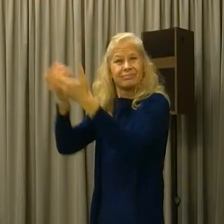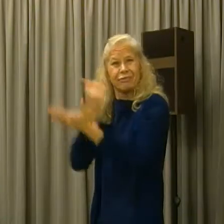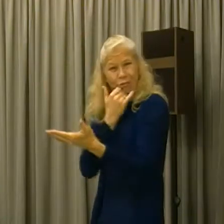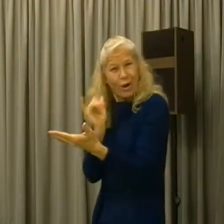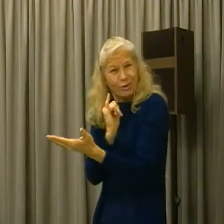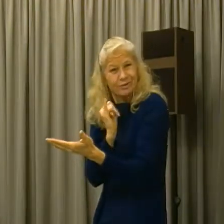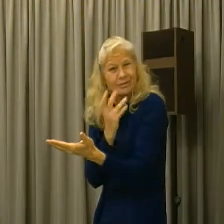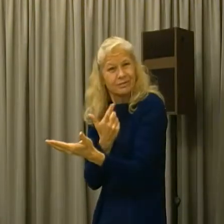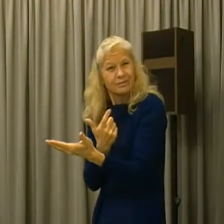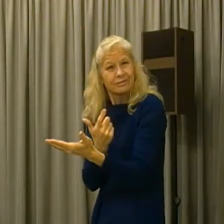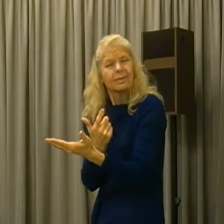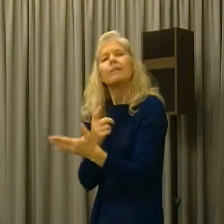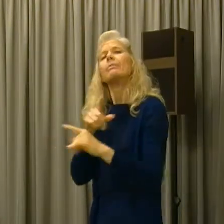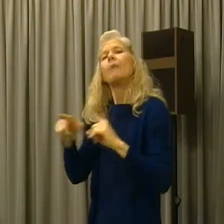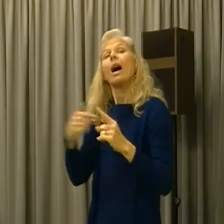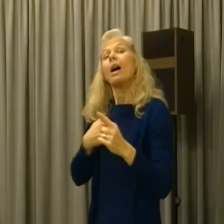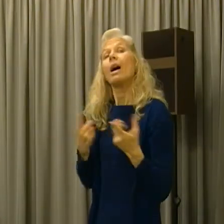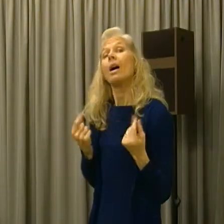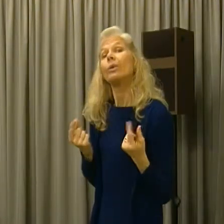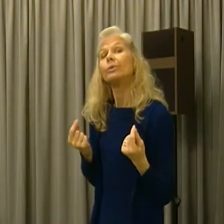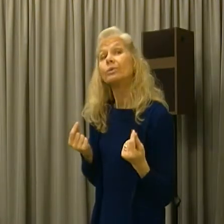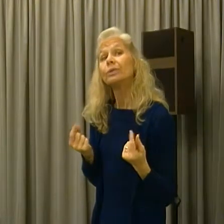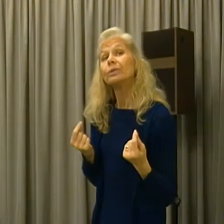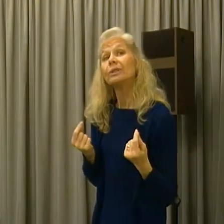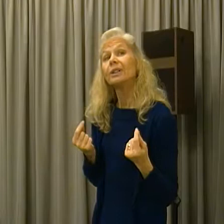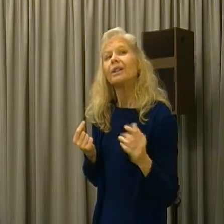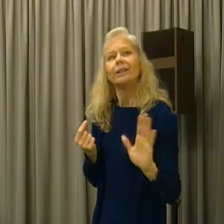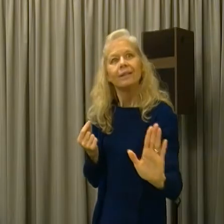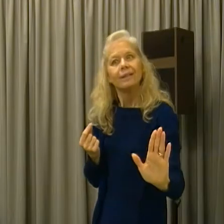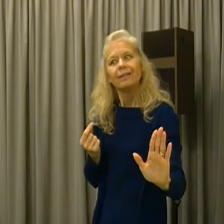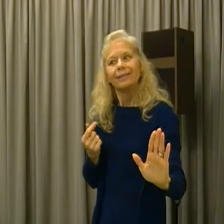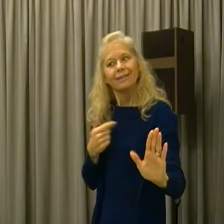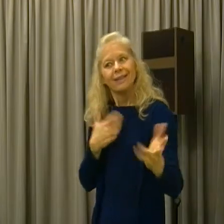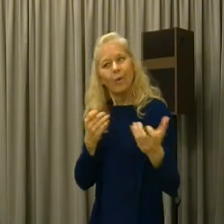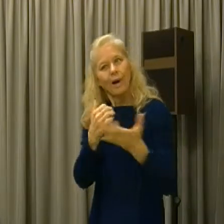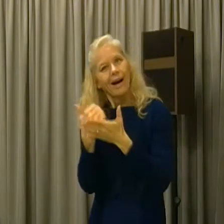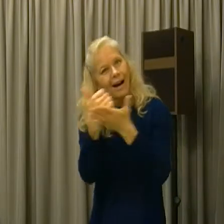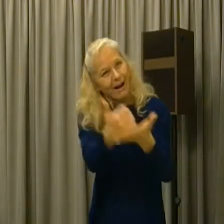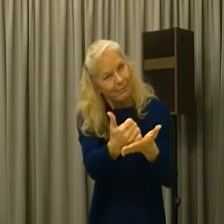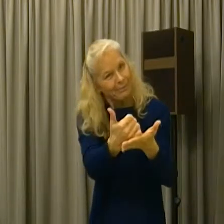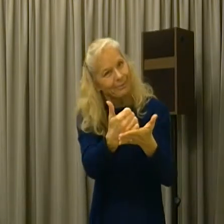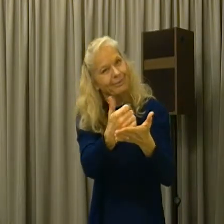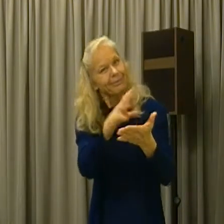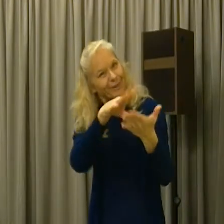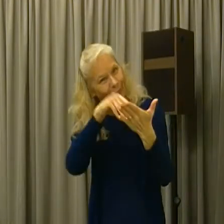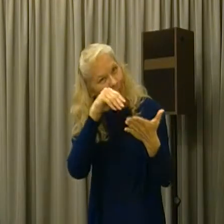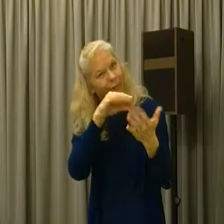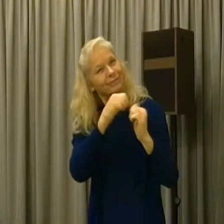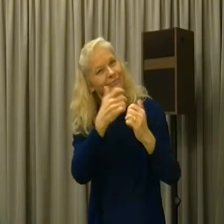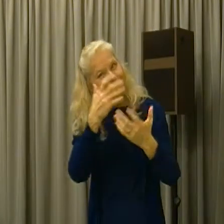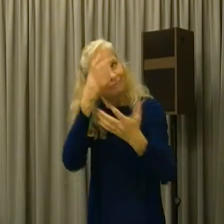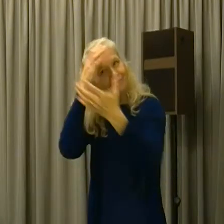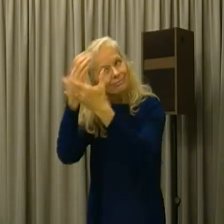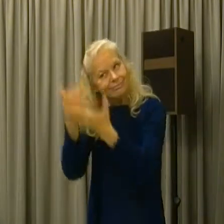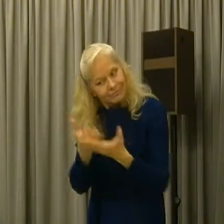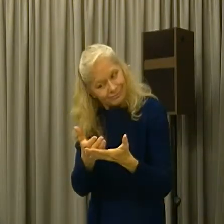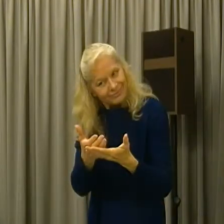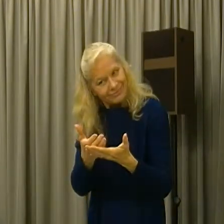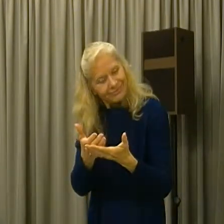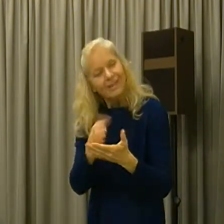that. And he wants them to become strong in the Lord. And he says about himself,